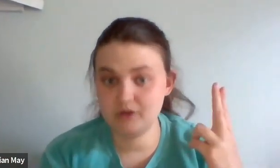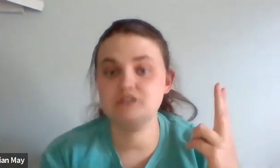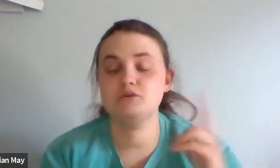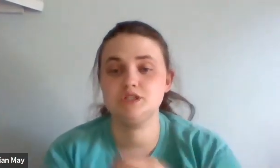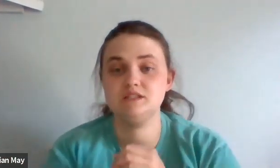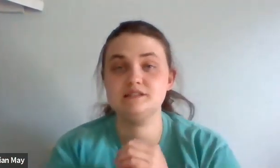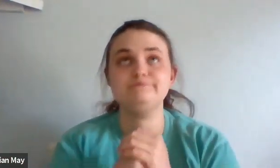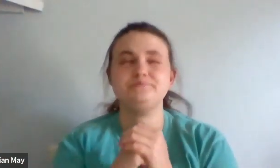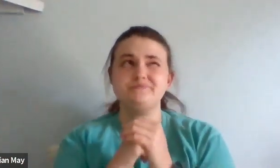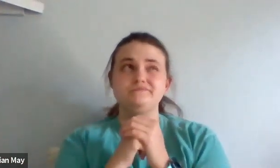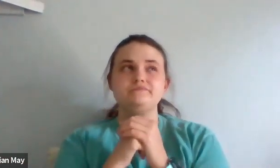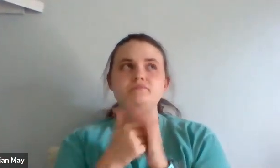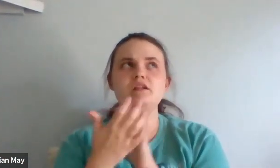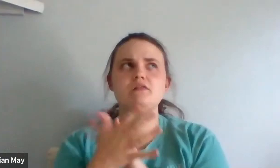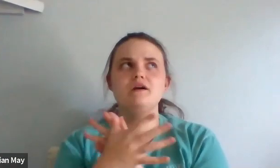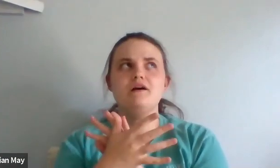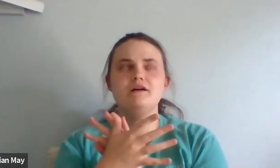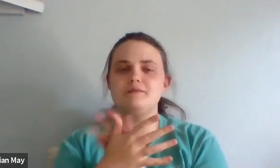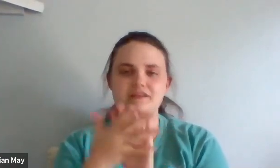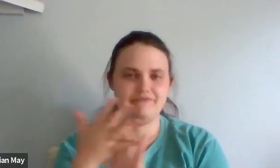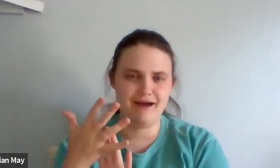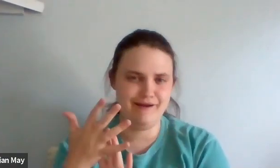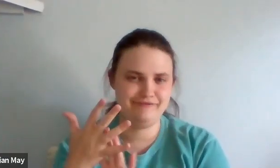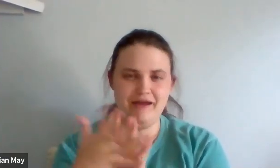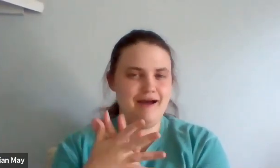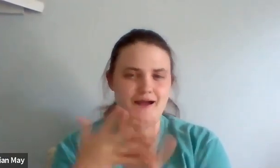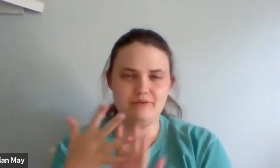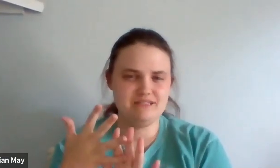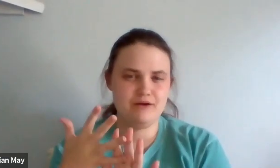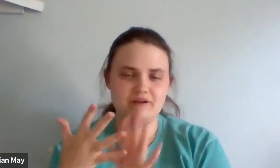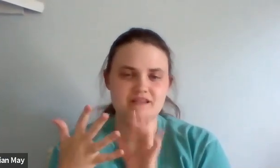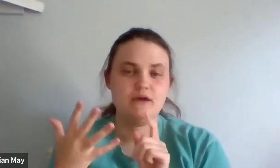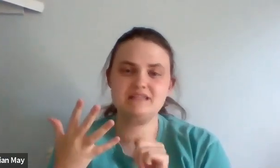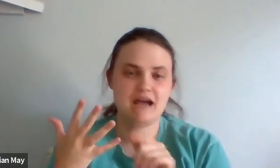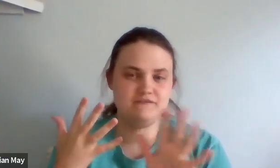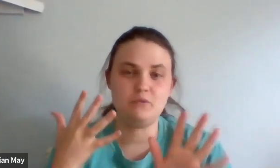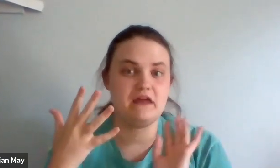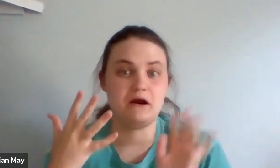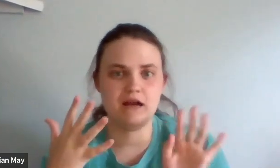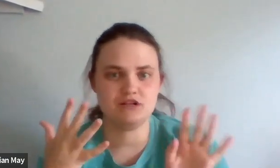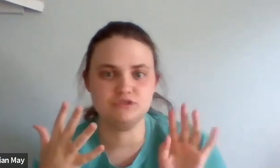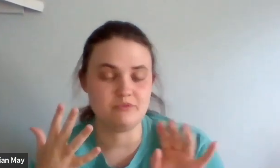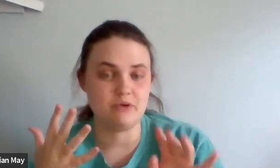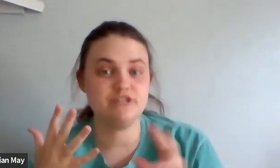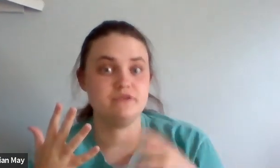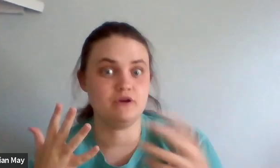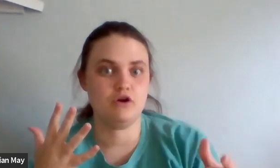WH questions. There are, I believe, 5. I always count because I always add a few more that aren't actual WH, but they are